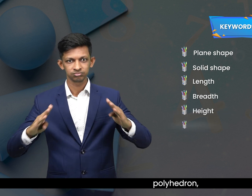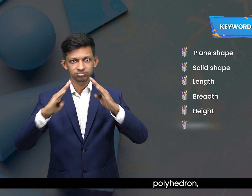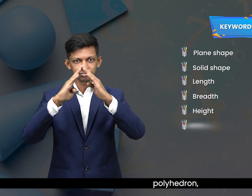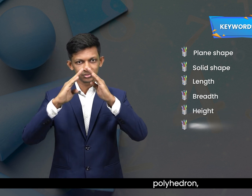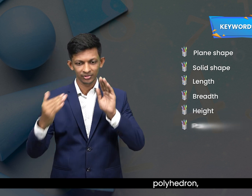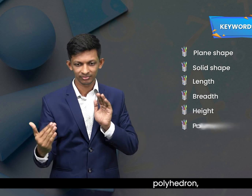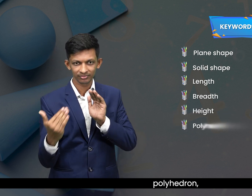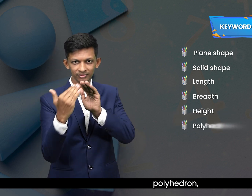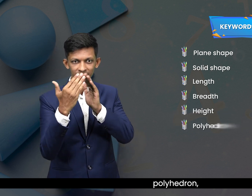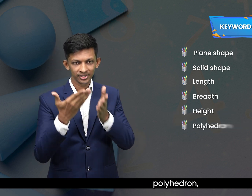polyhedron,